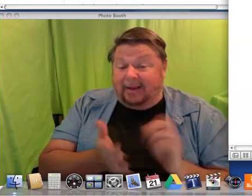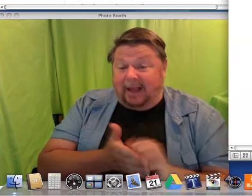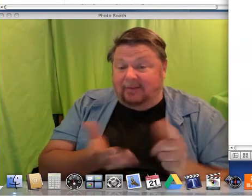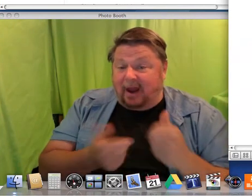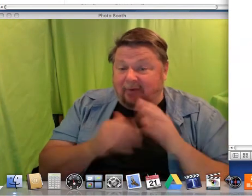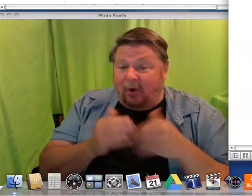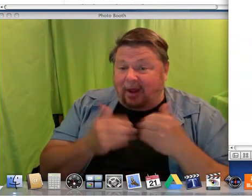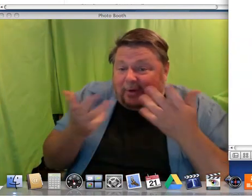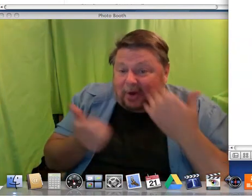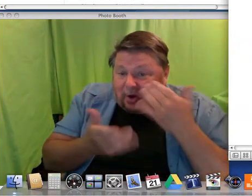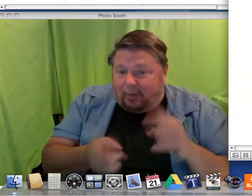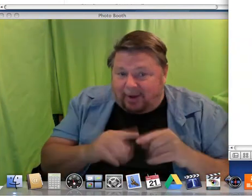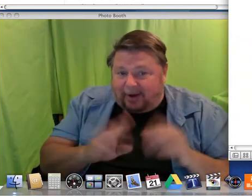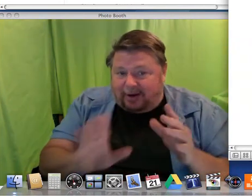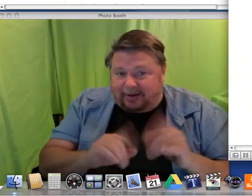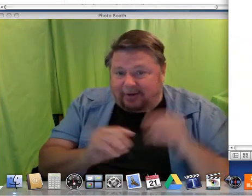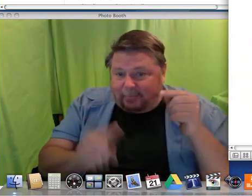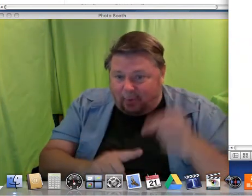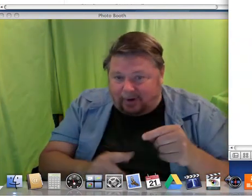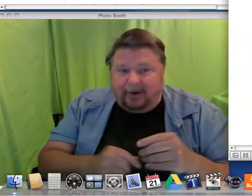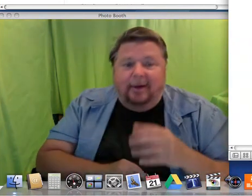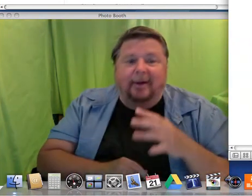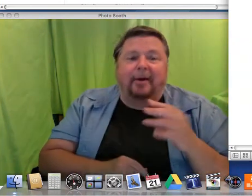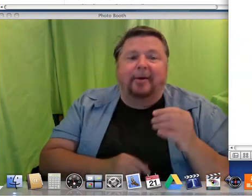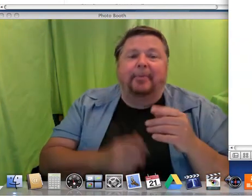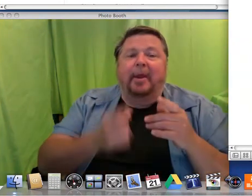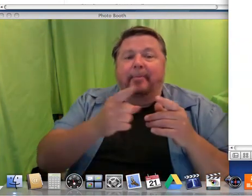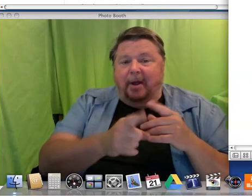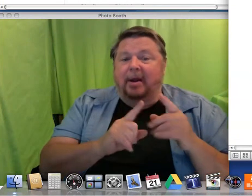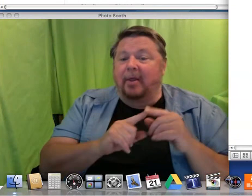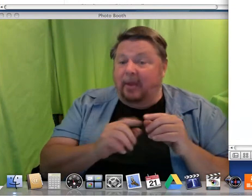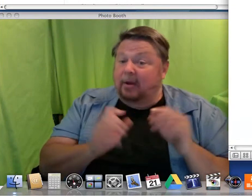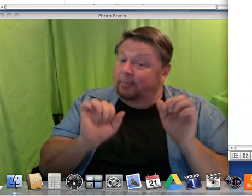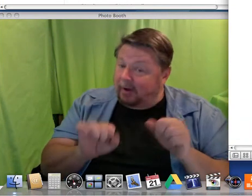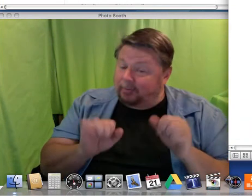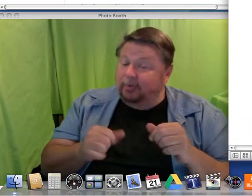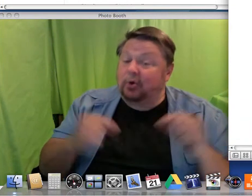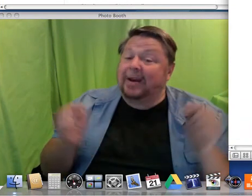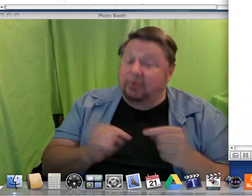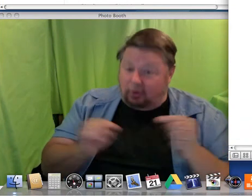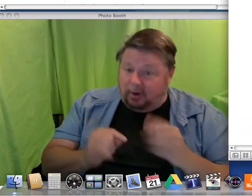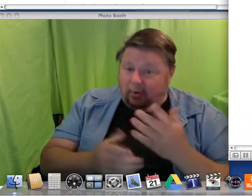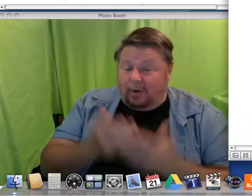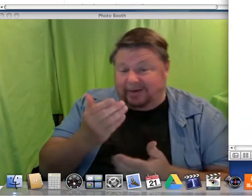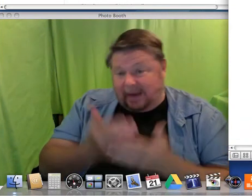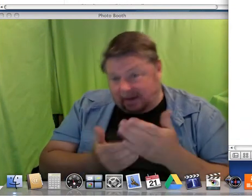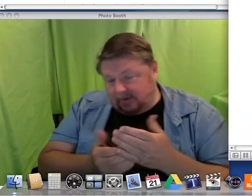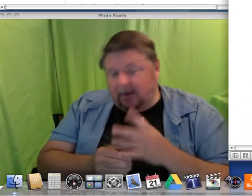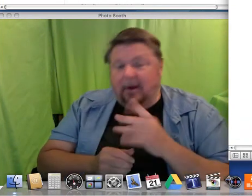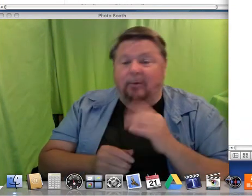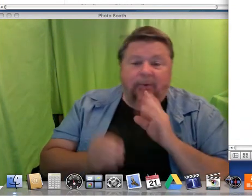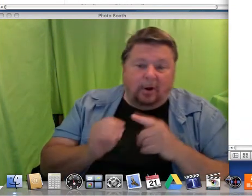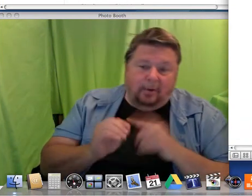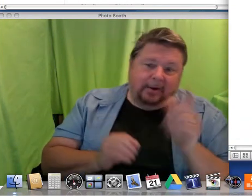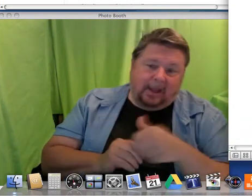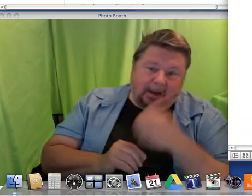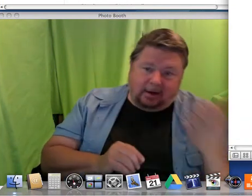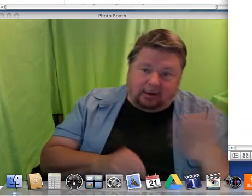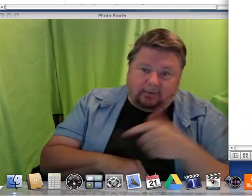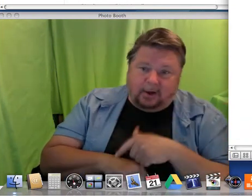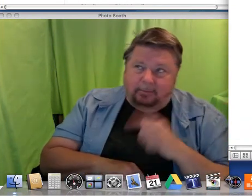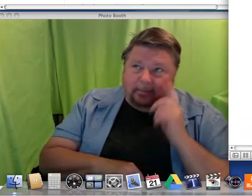And that's kind of all I want you to know about it at this point. But that is possible to injure one's hands. And we will talk about